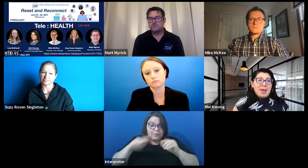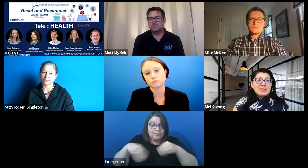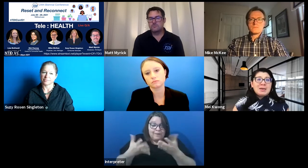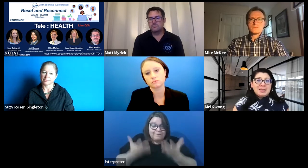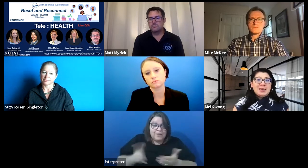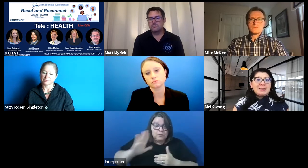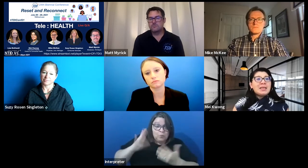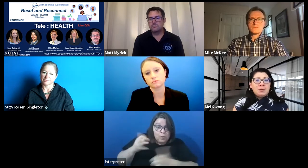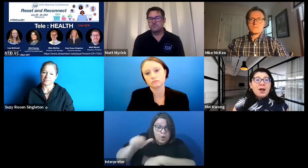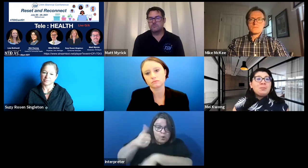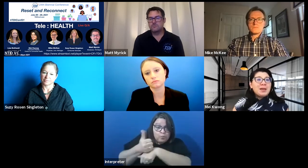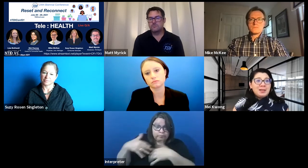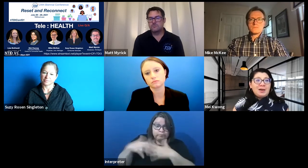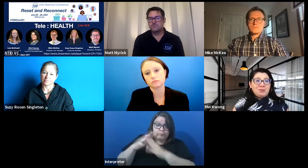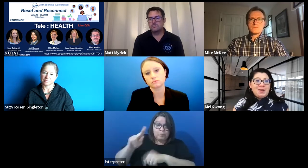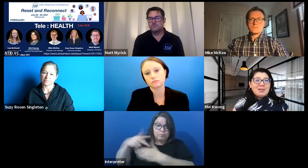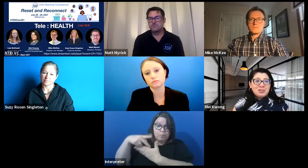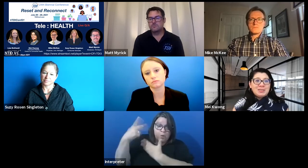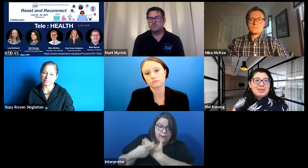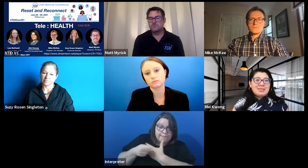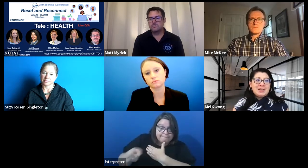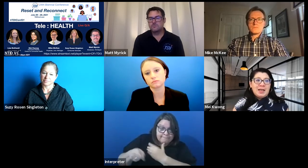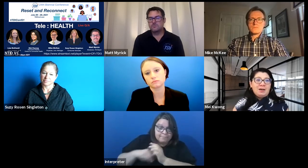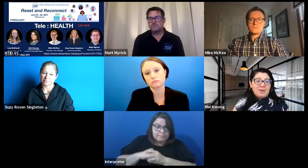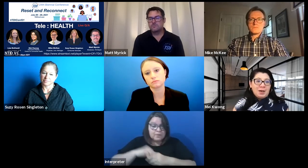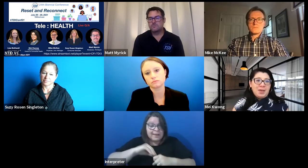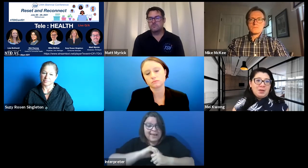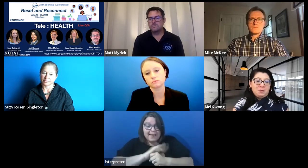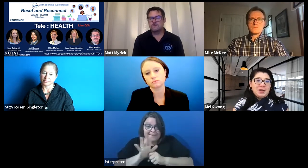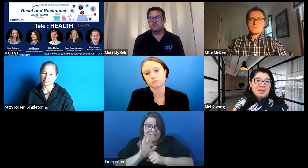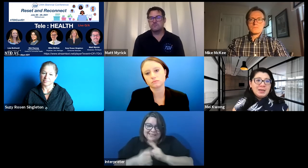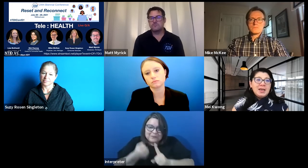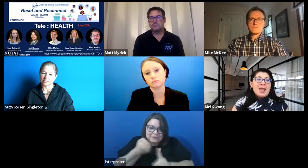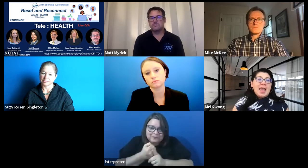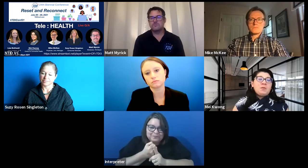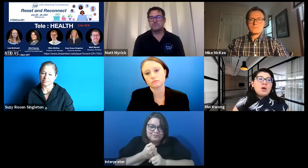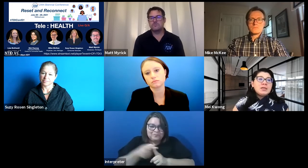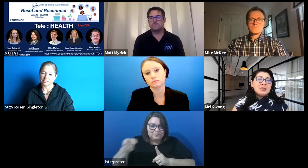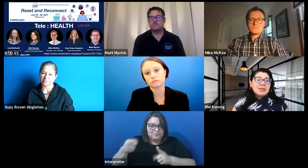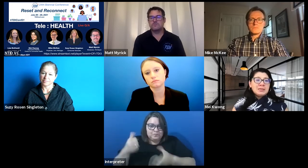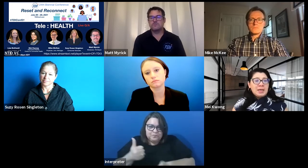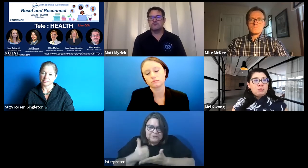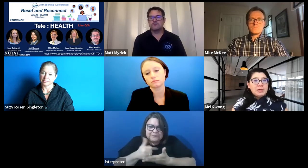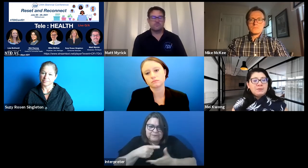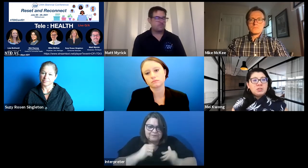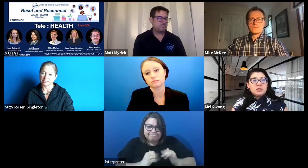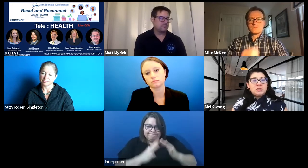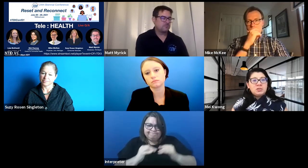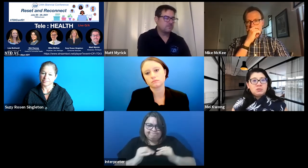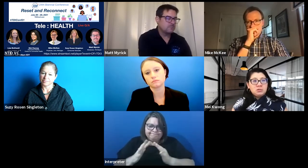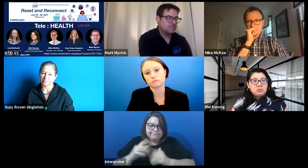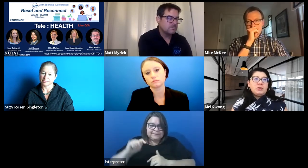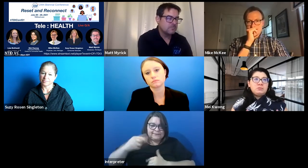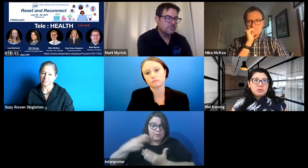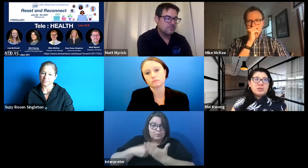when the pandemic hit, they were helping a lot of providers just get telehealth up and running. And one of the things that we've started